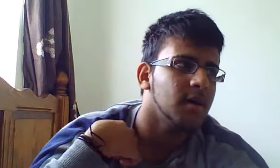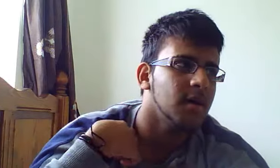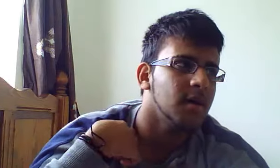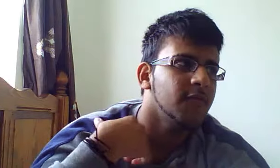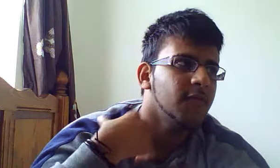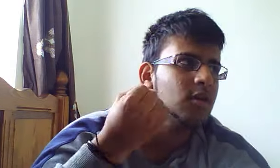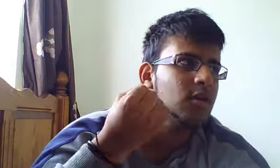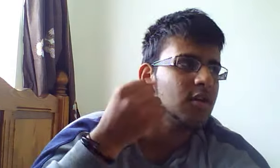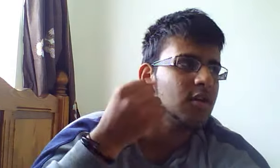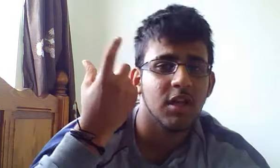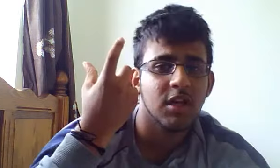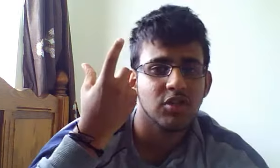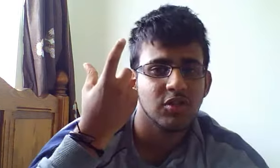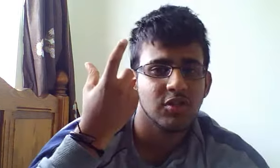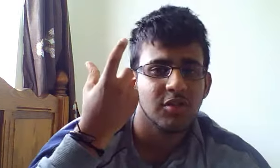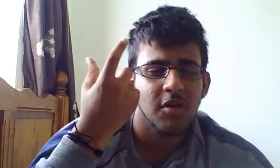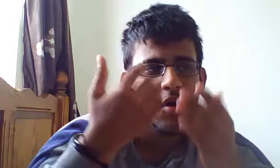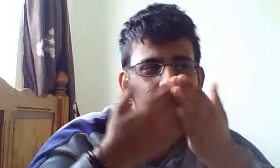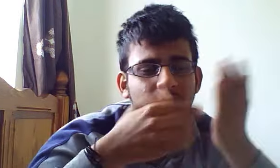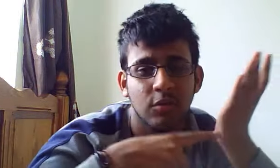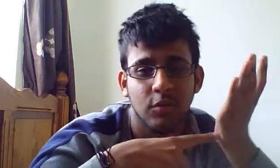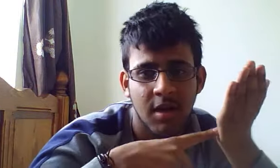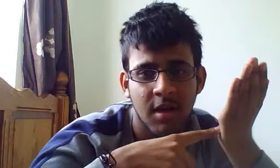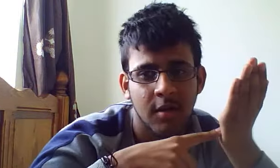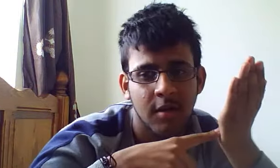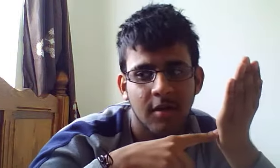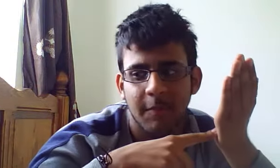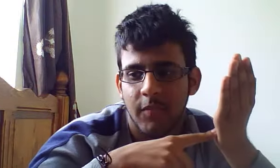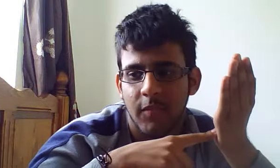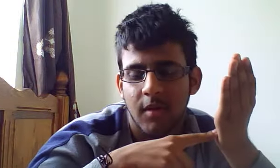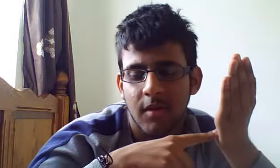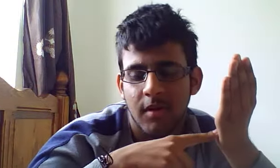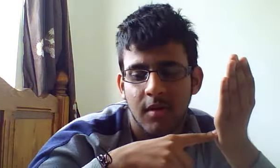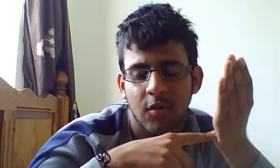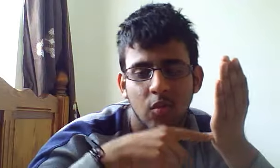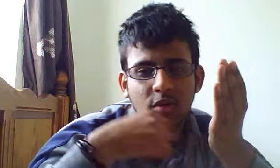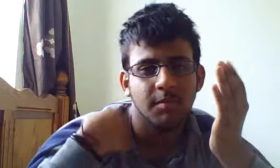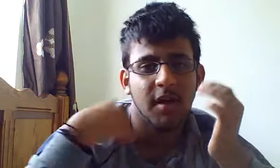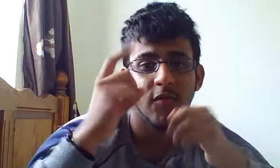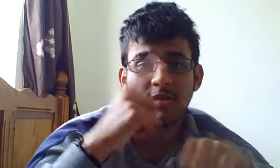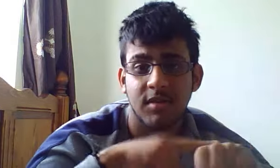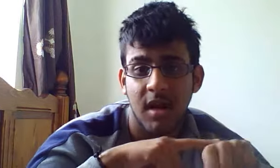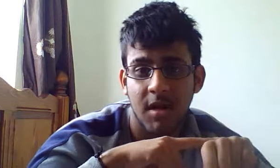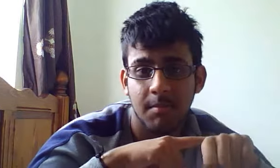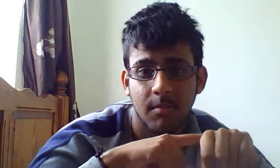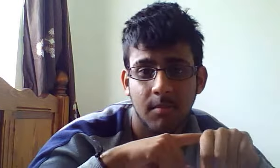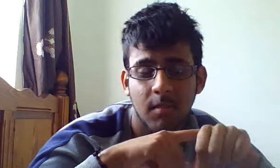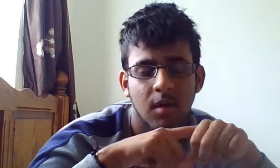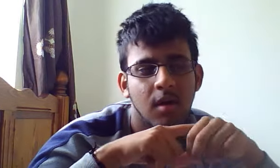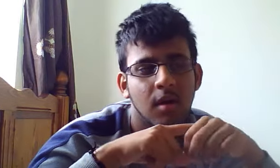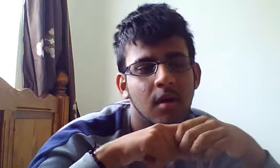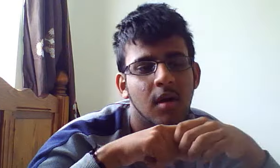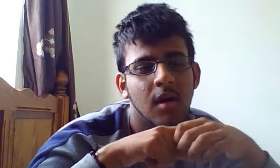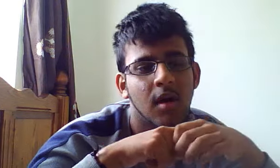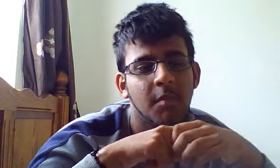I've cut college on Tuesday. It was my first time. I'm